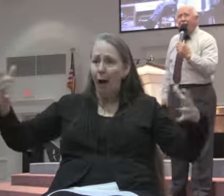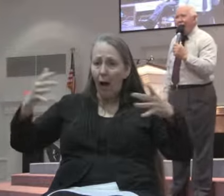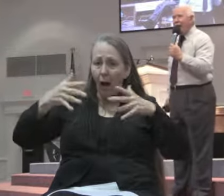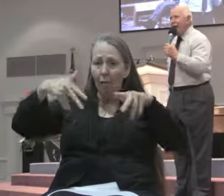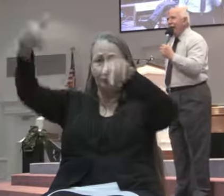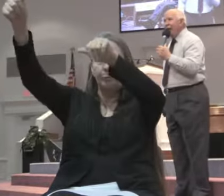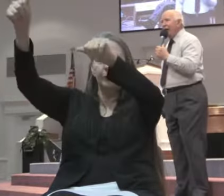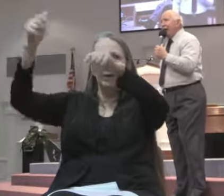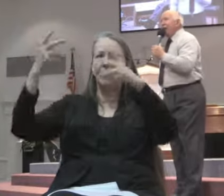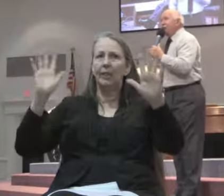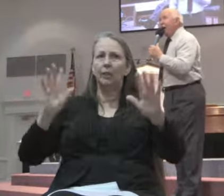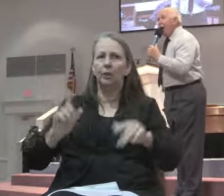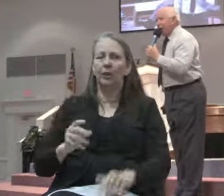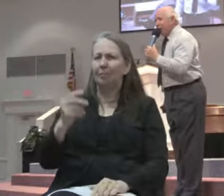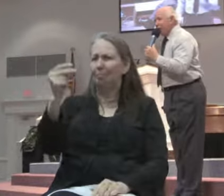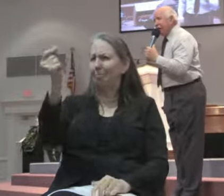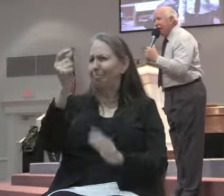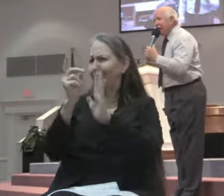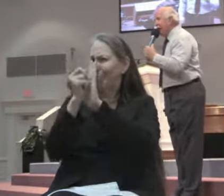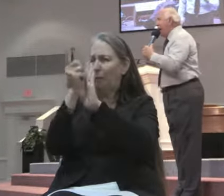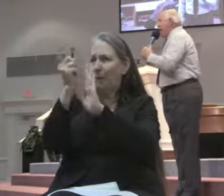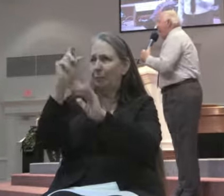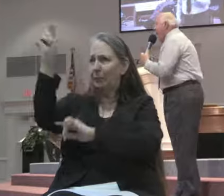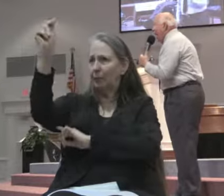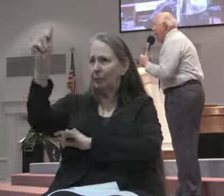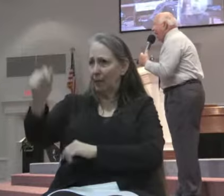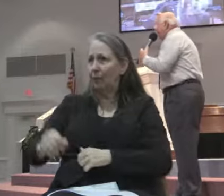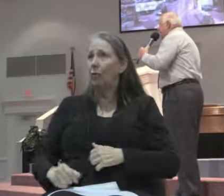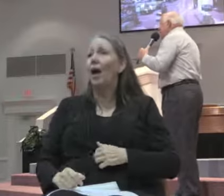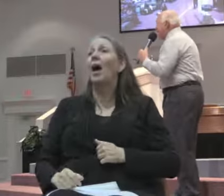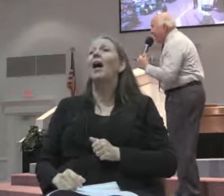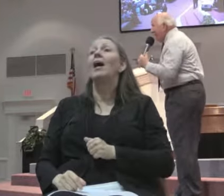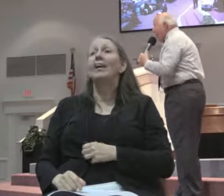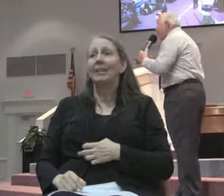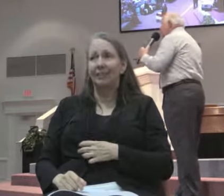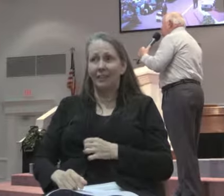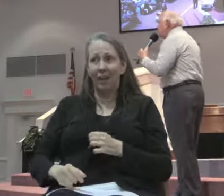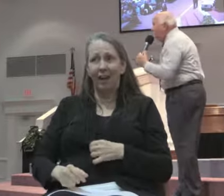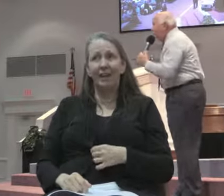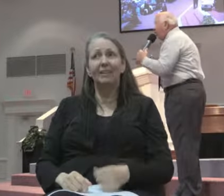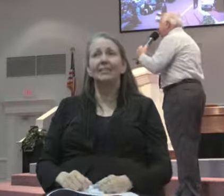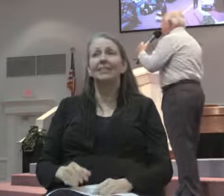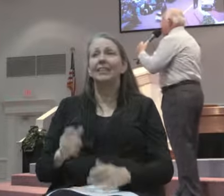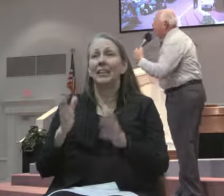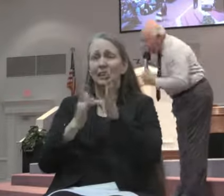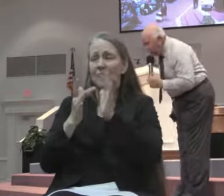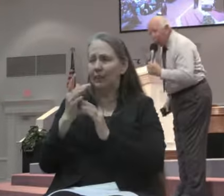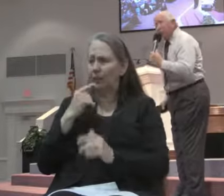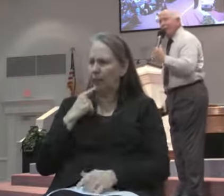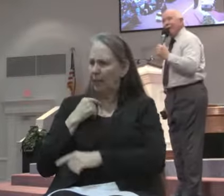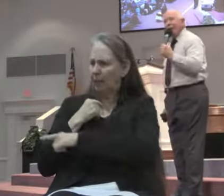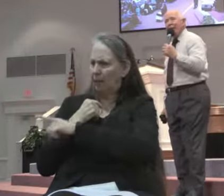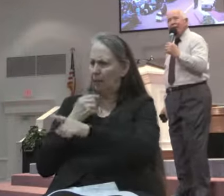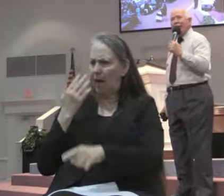He said, Jesus said, I never knew